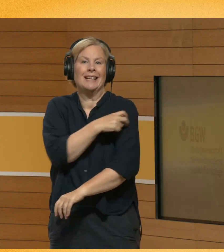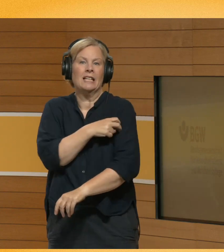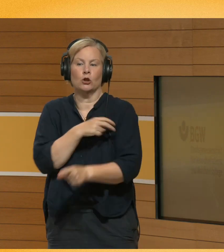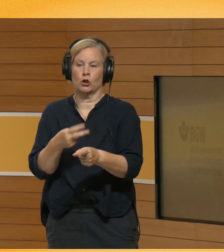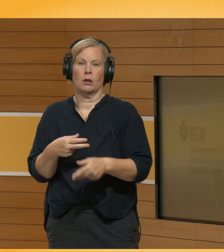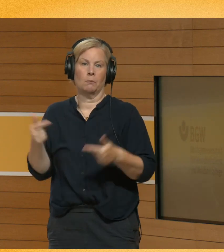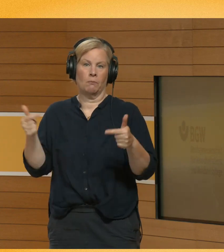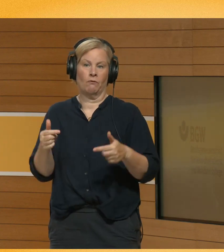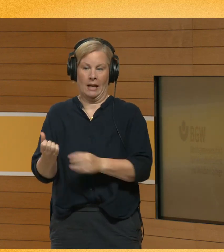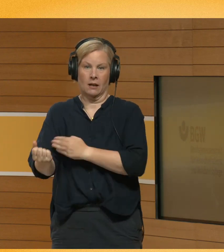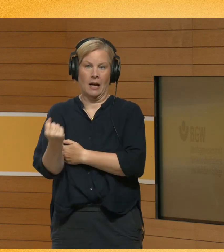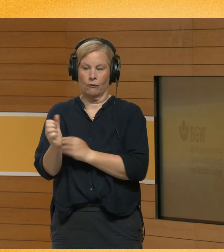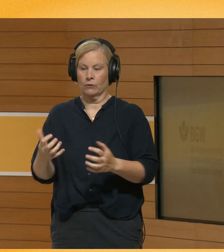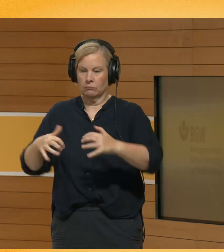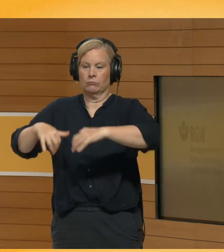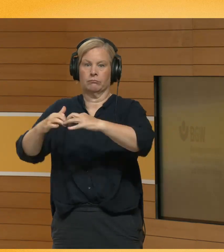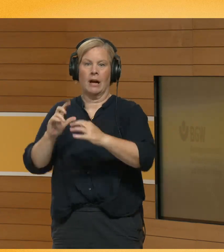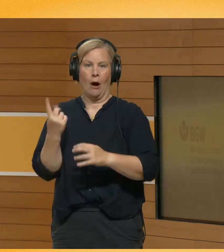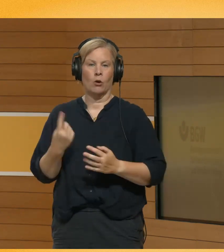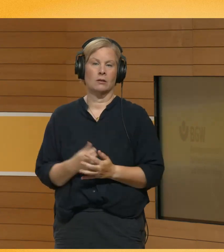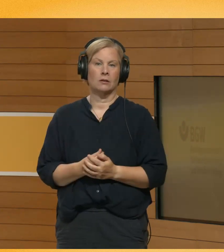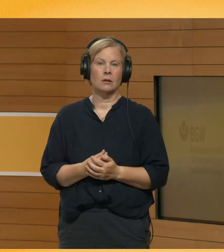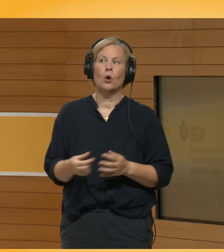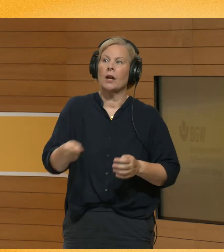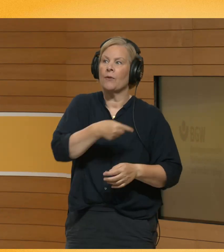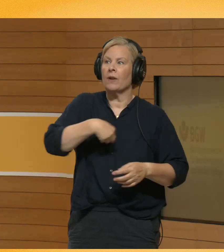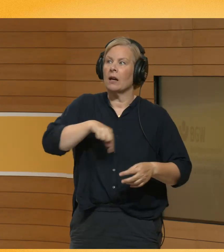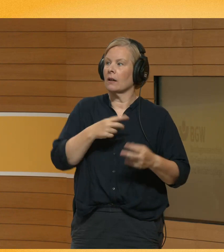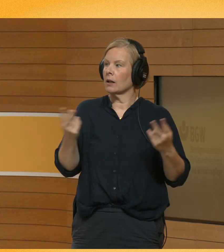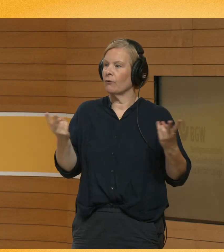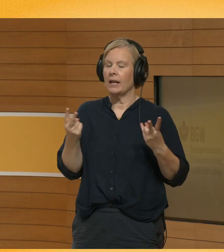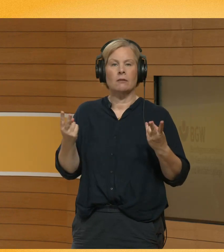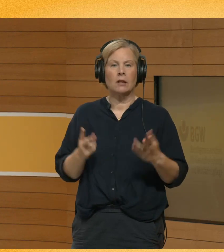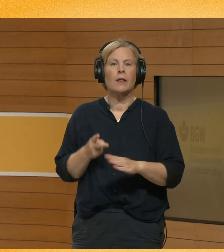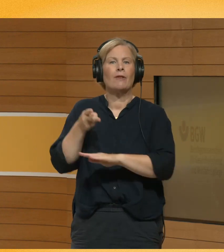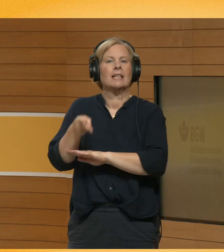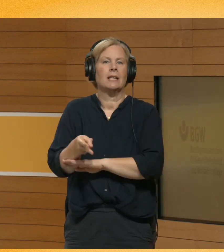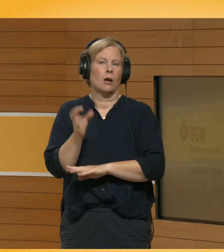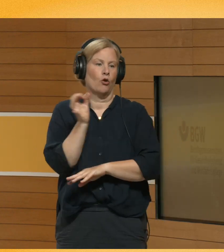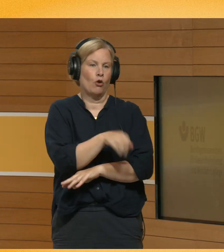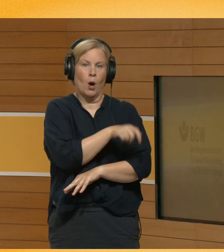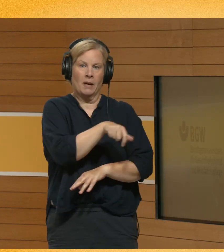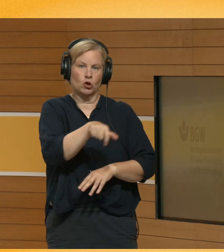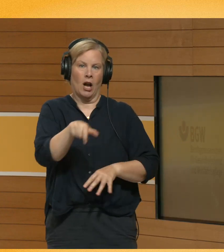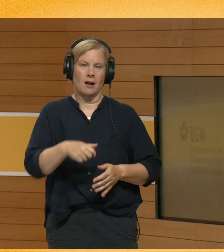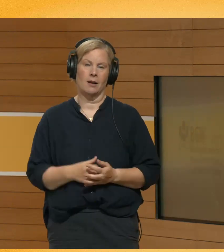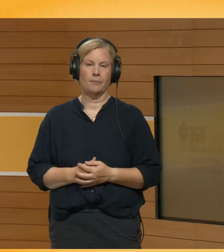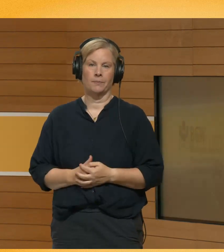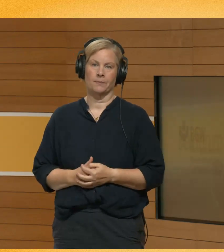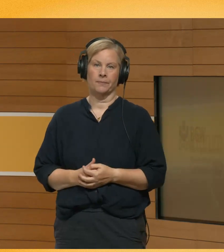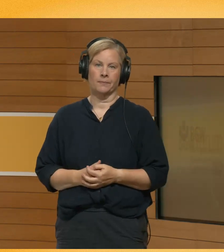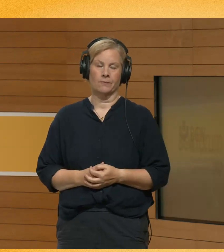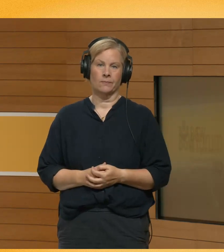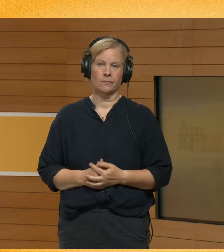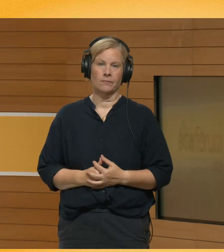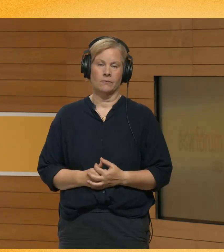We're also have ensured that there's nursing representation on all our committees, hospital